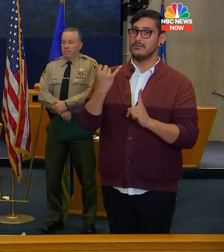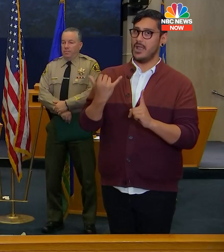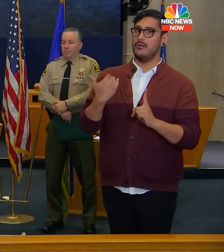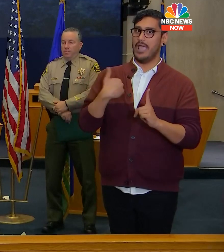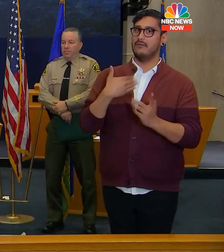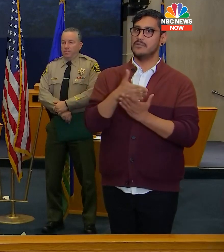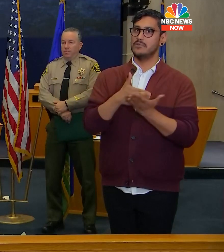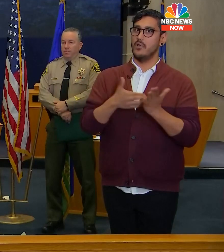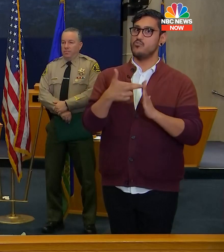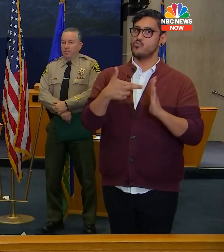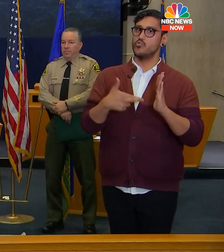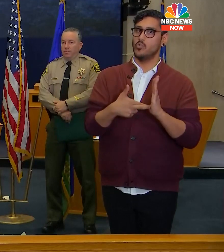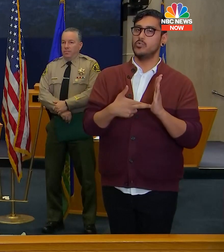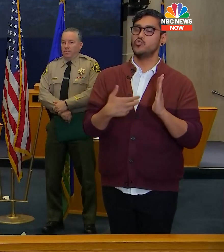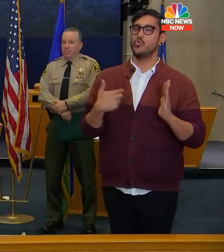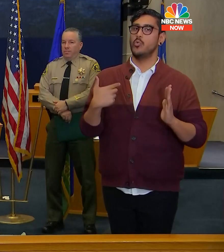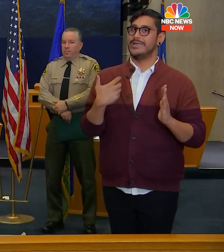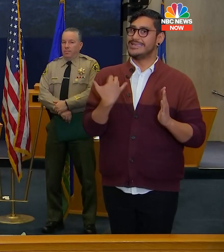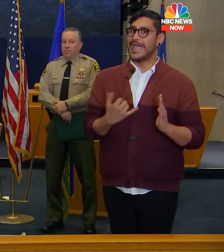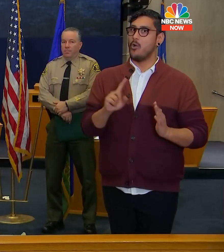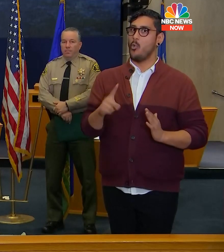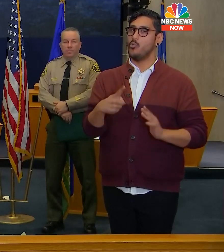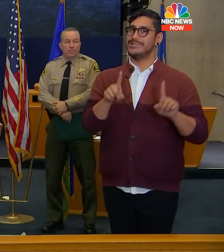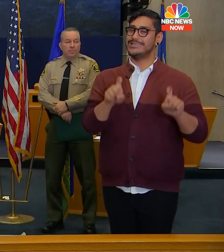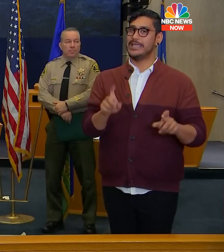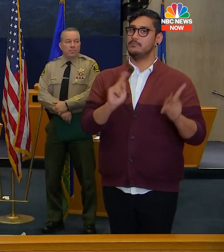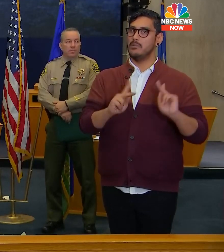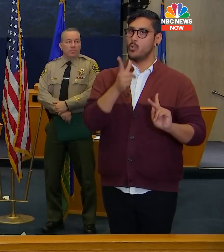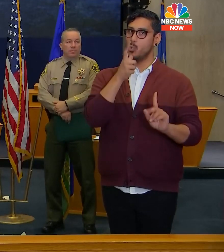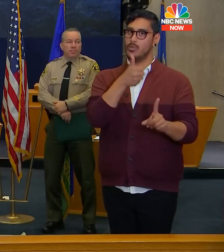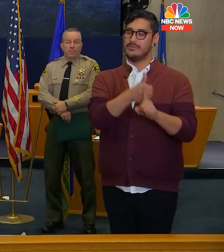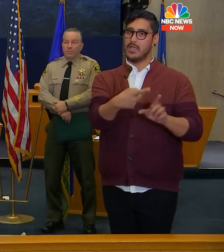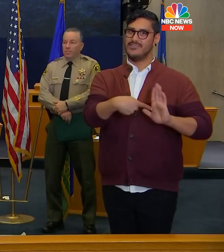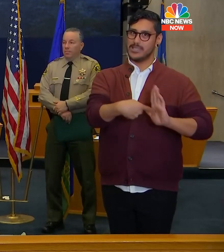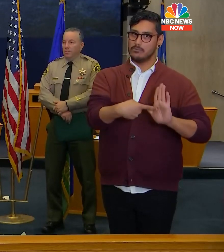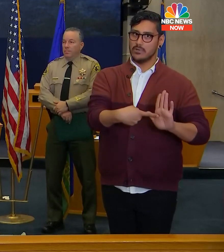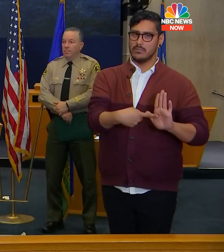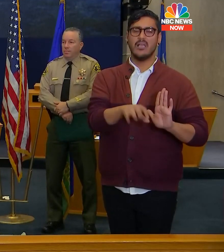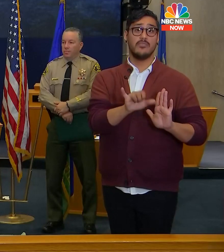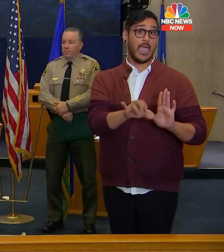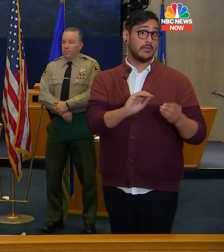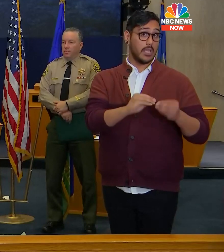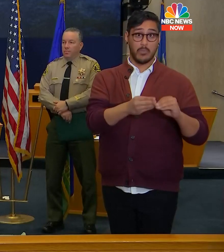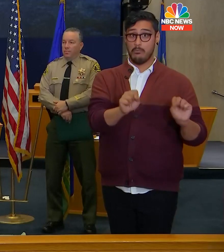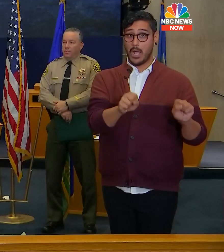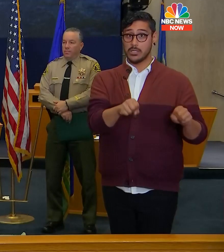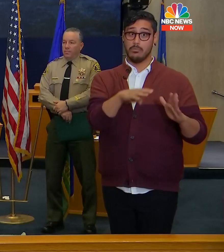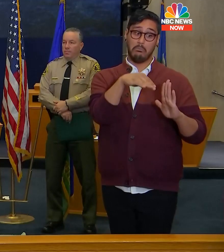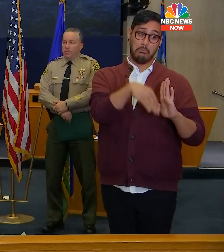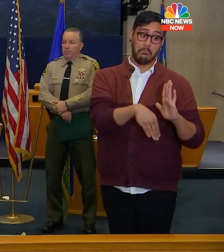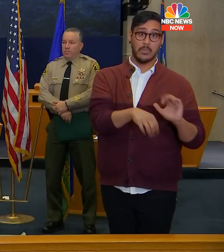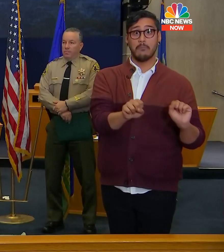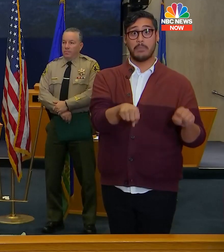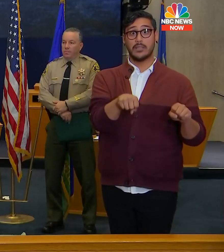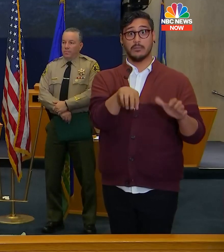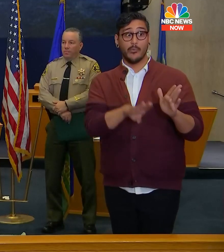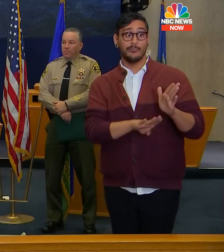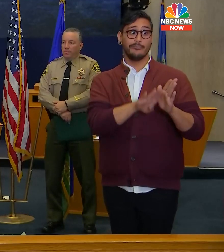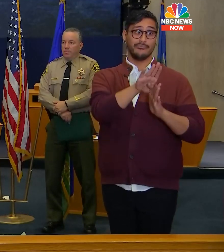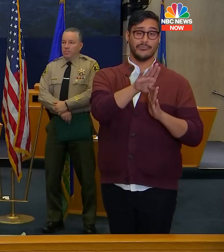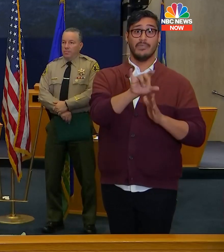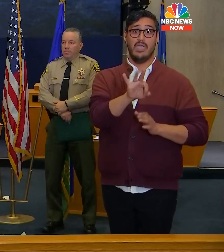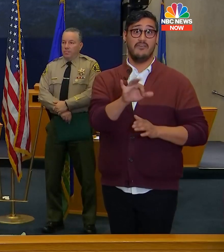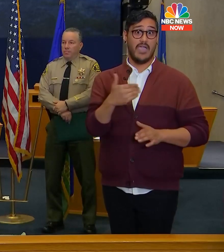have us testing symptomatic people. That number could go lower. It also could go higher once there's more